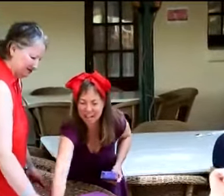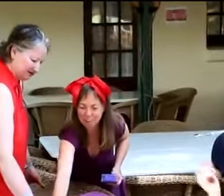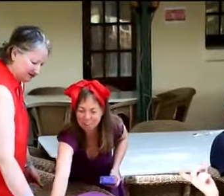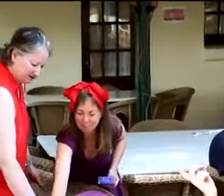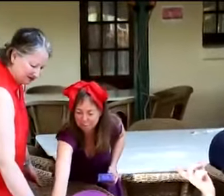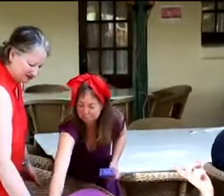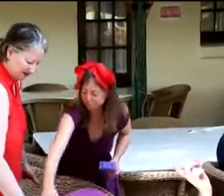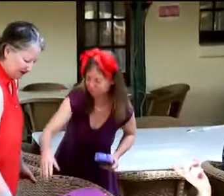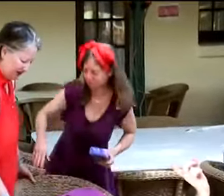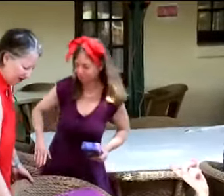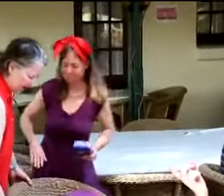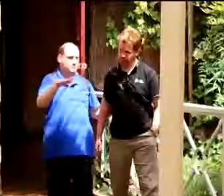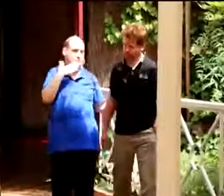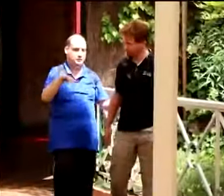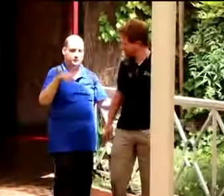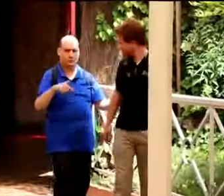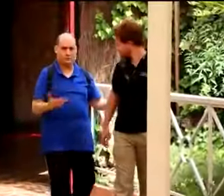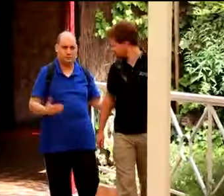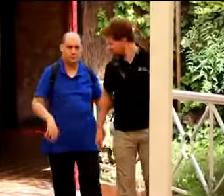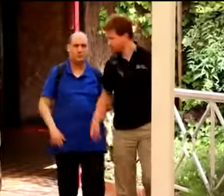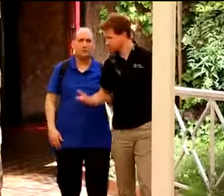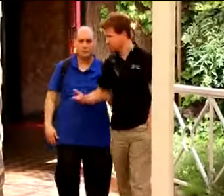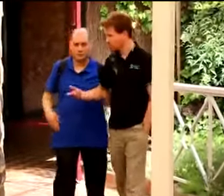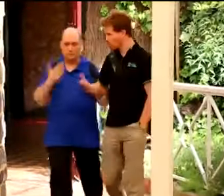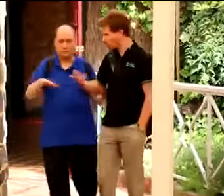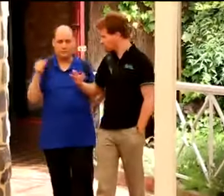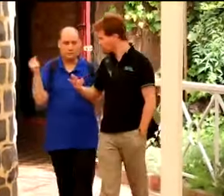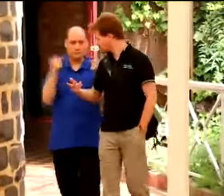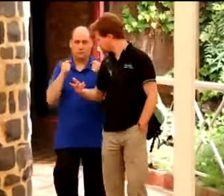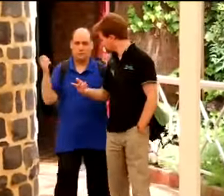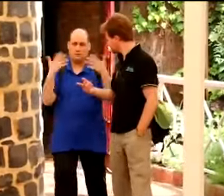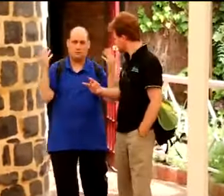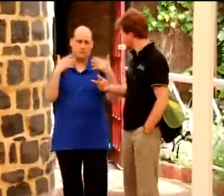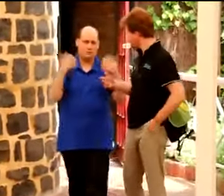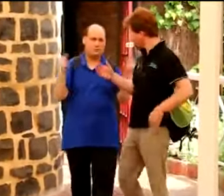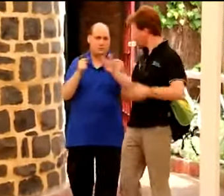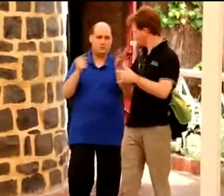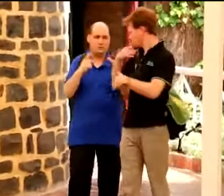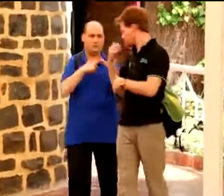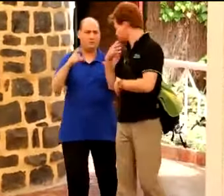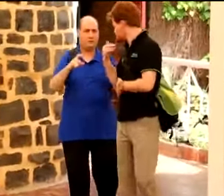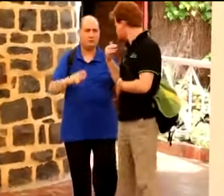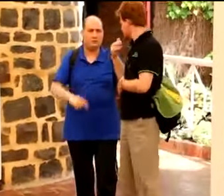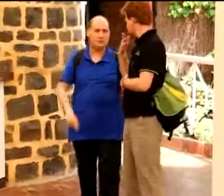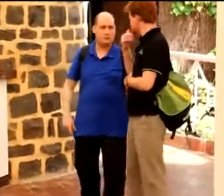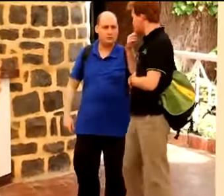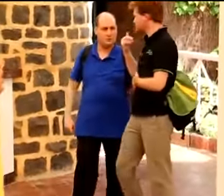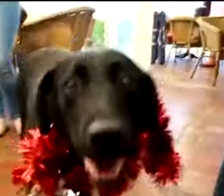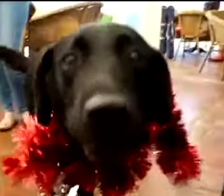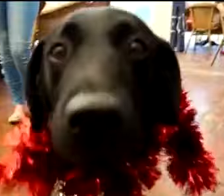single sensory disability, and these communication needs must be addressed when teaching orientation and mobility skills to